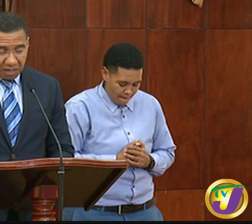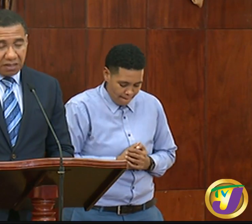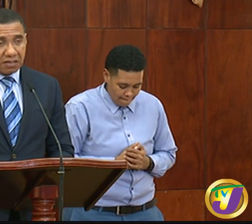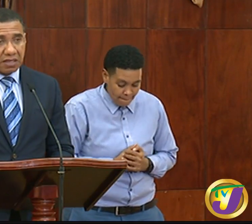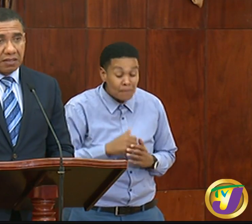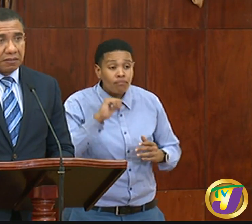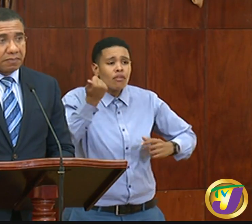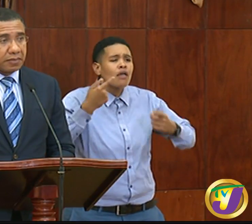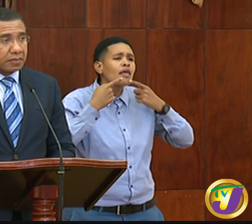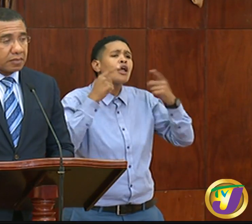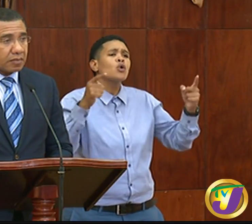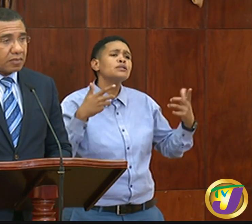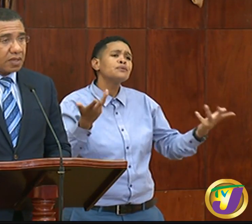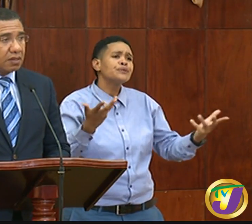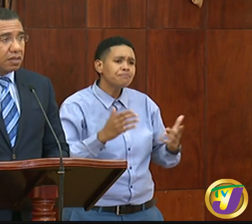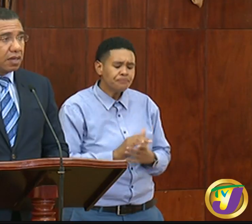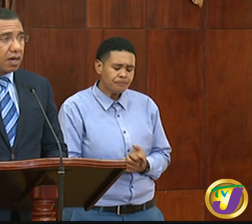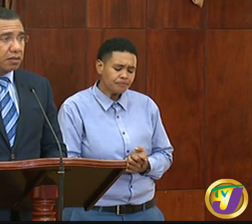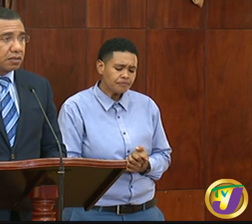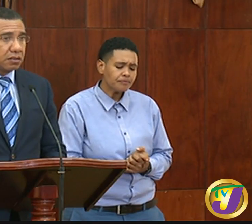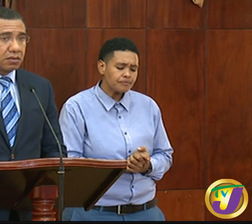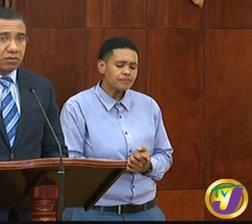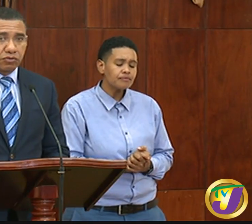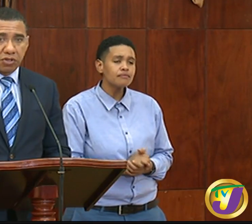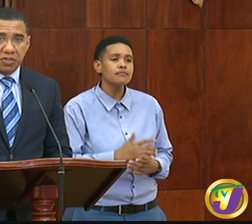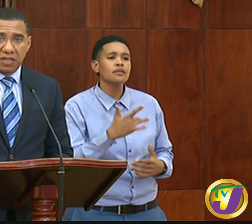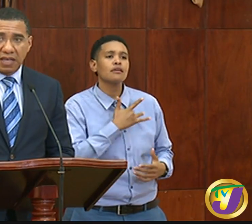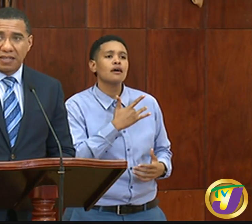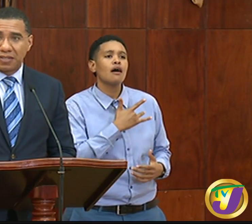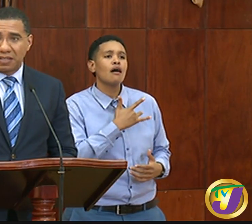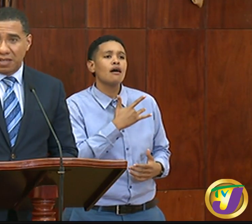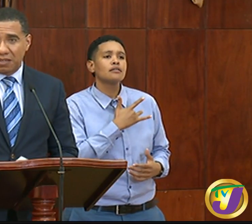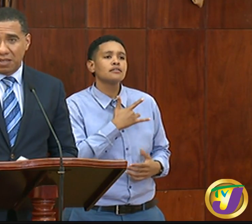want to make is that the